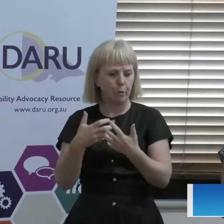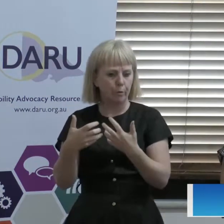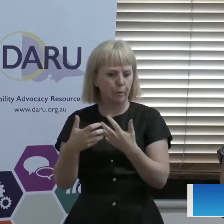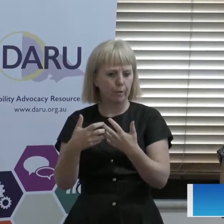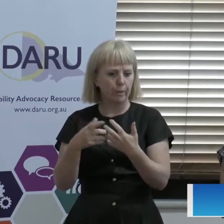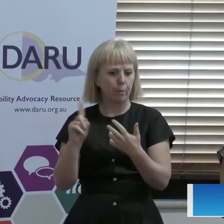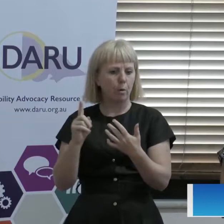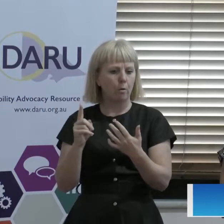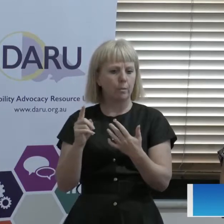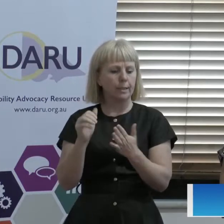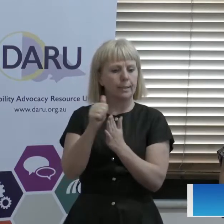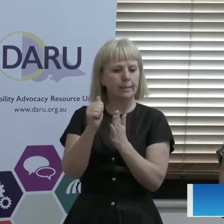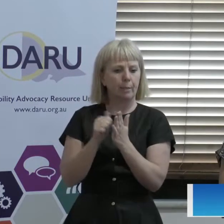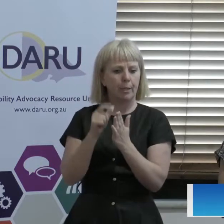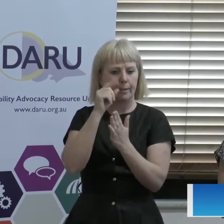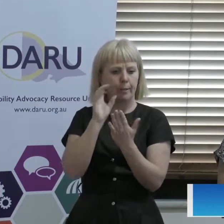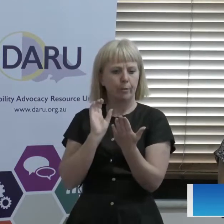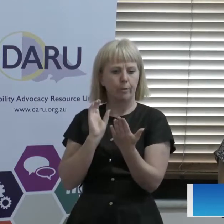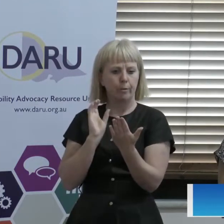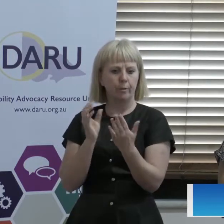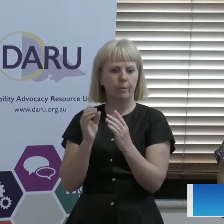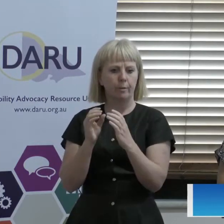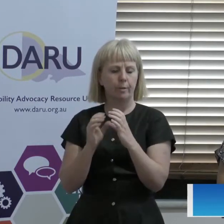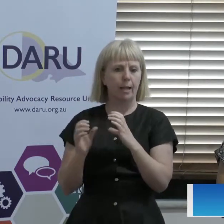thing, can be added to the degree to better